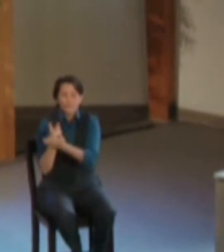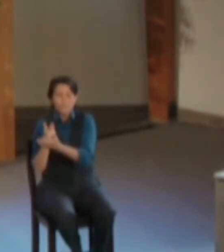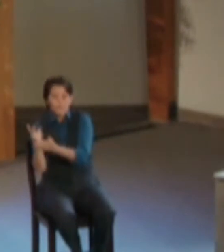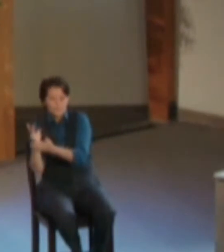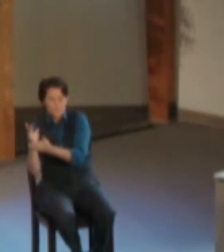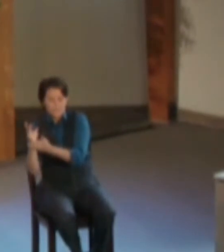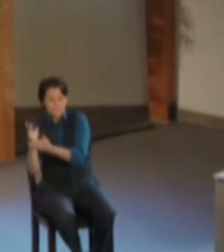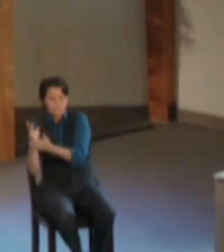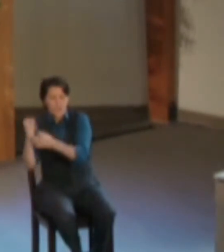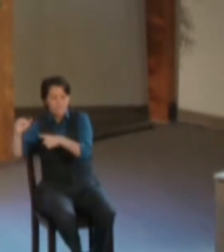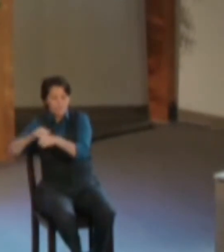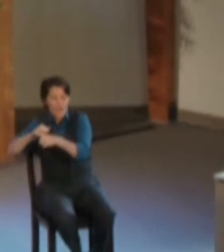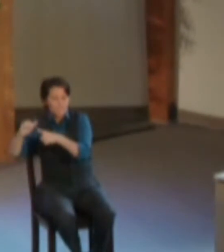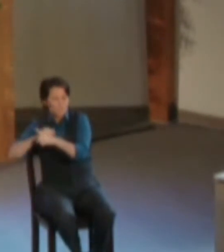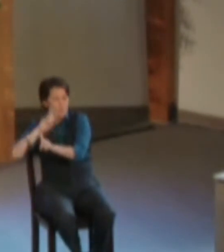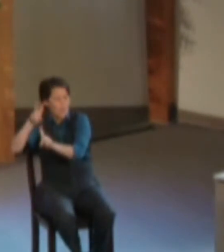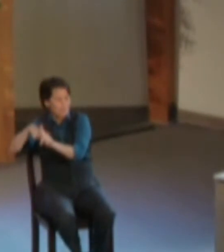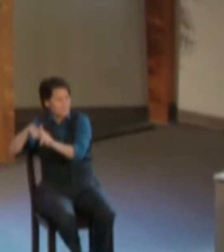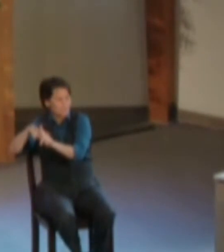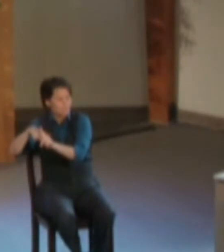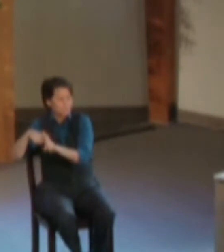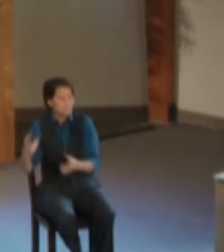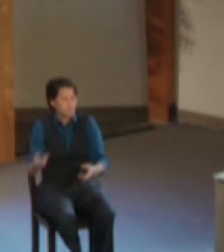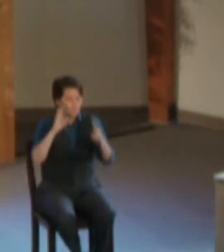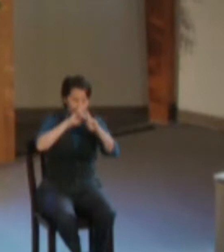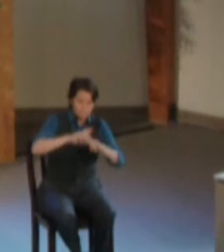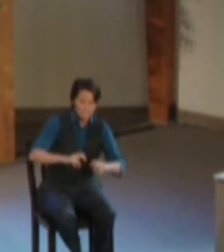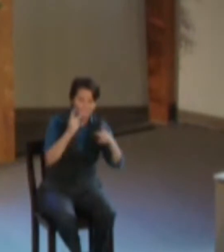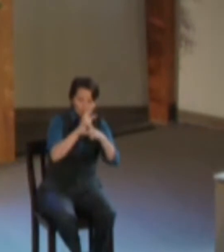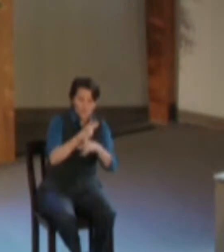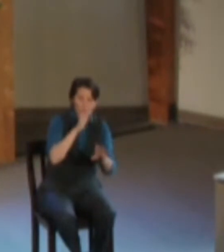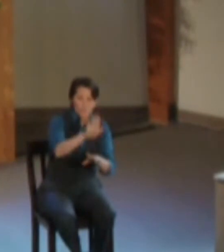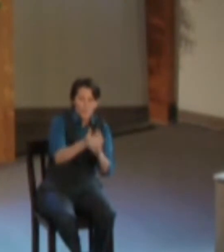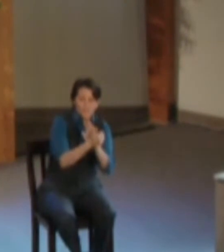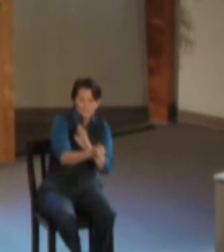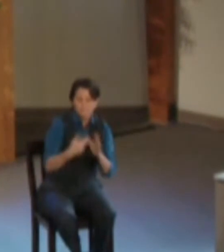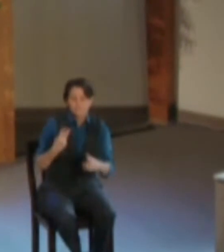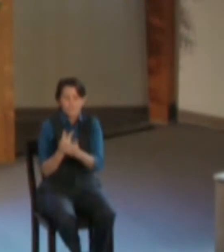practical, how are you going to use your gifts once you've discerned what they are? How about that?